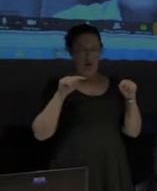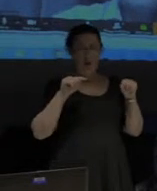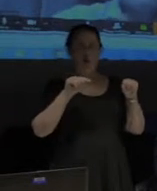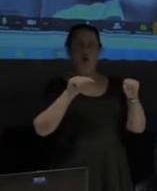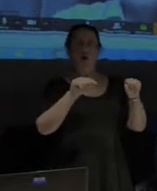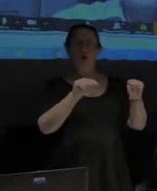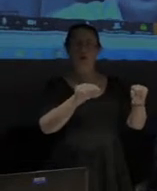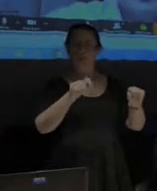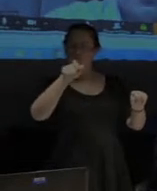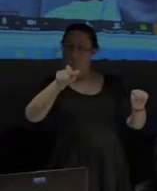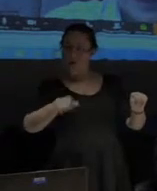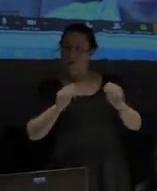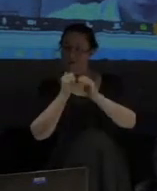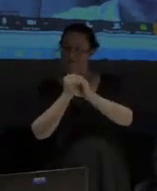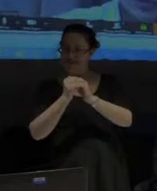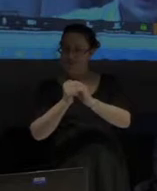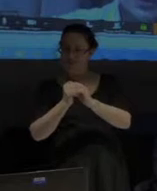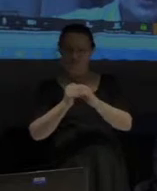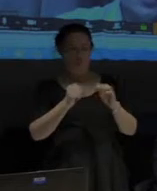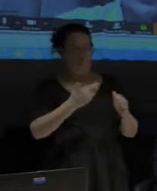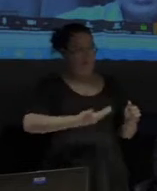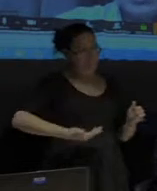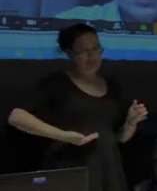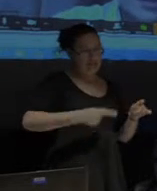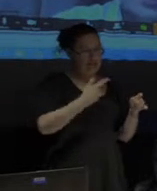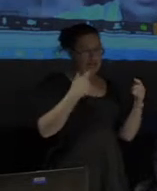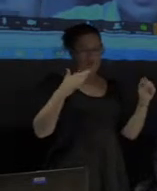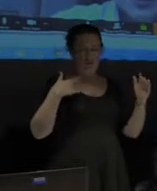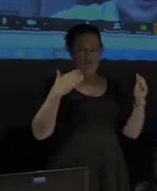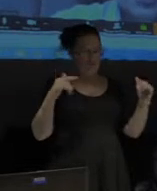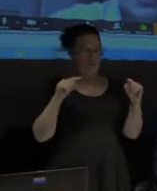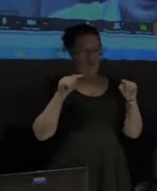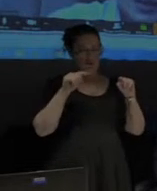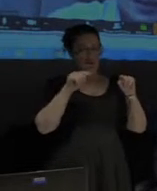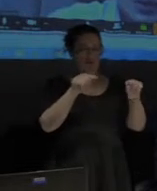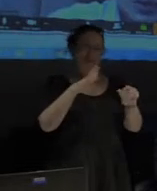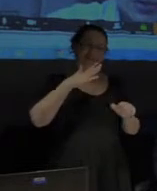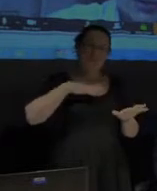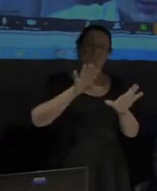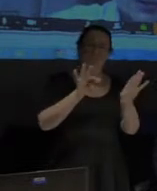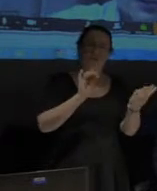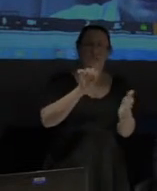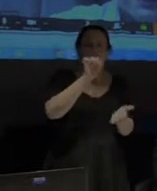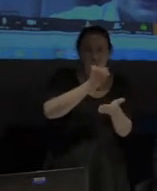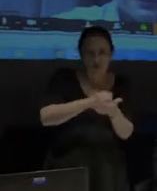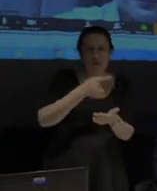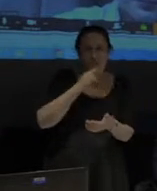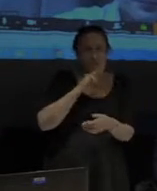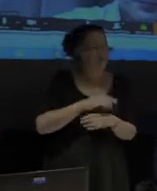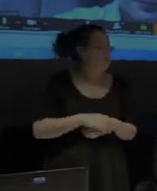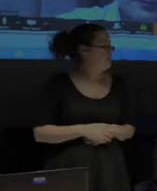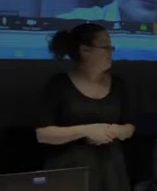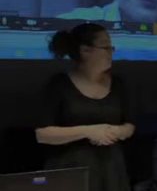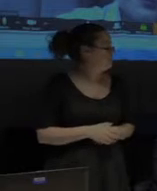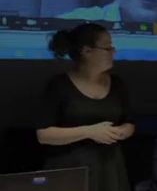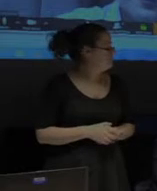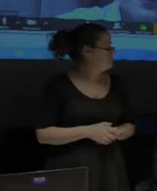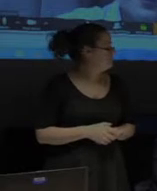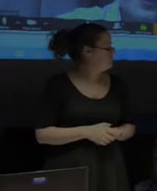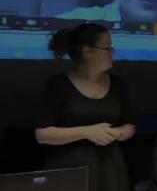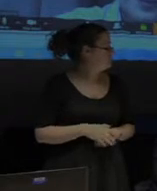represent, the value it wants to bring to society, its customers, its clients, and so on and so forth. I'd like to, that's